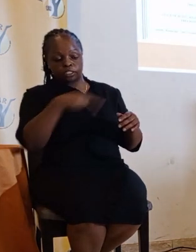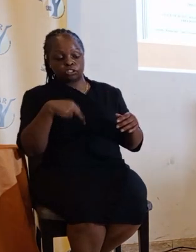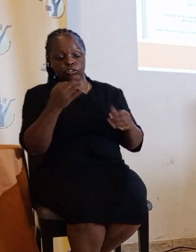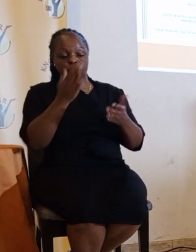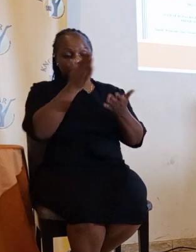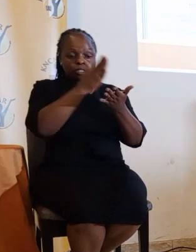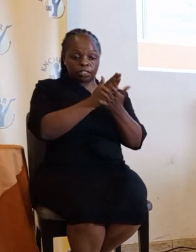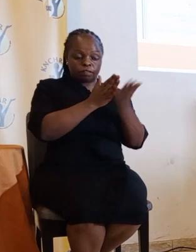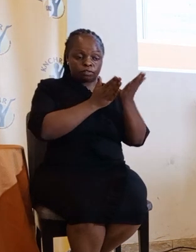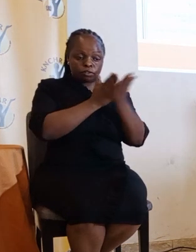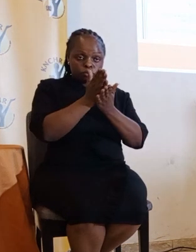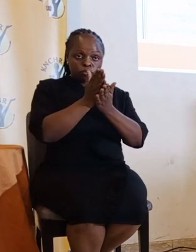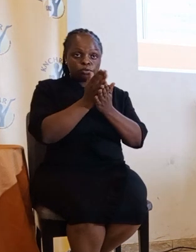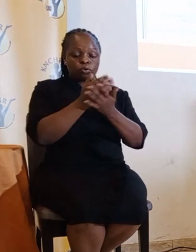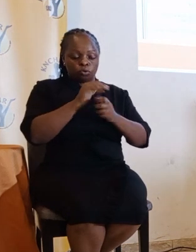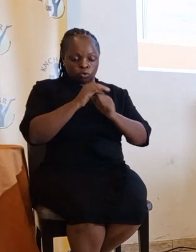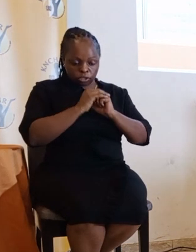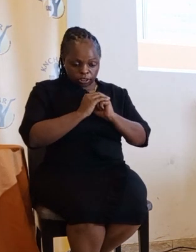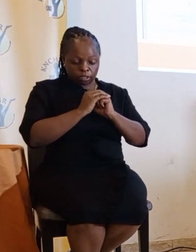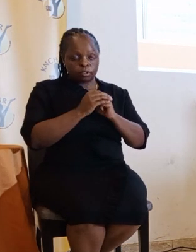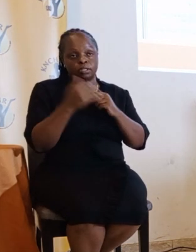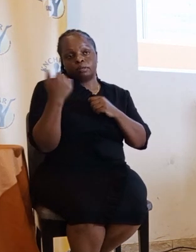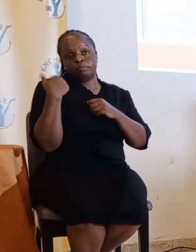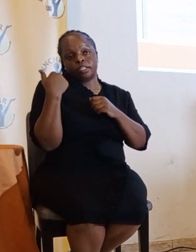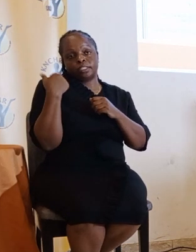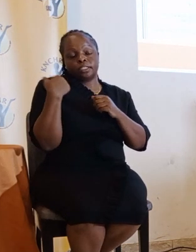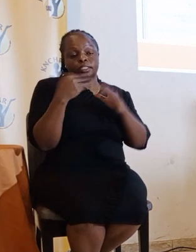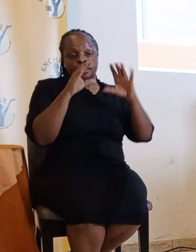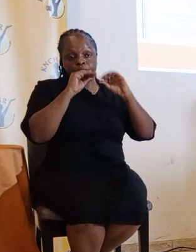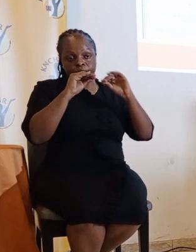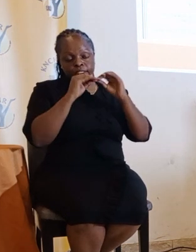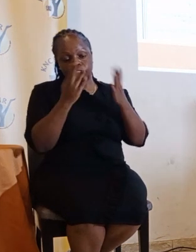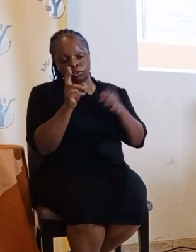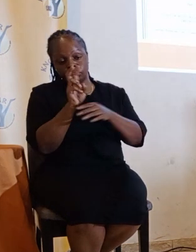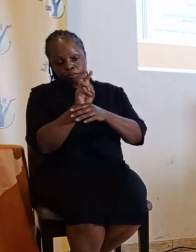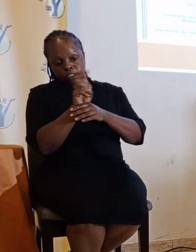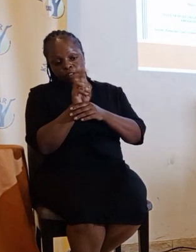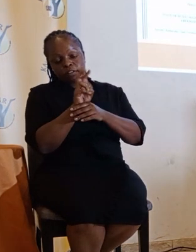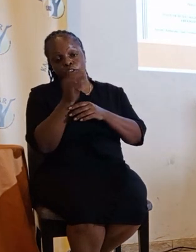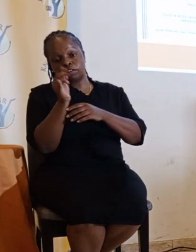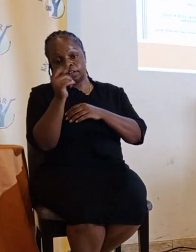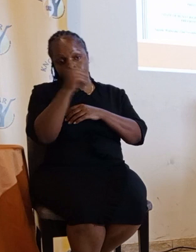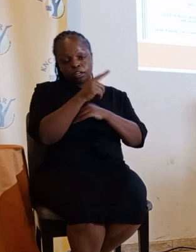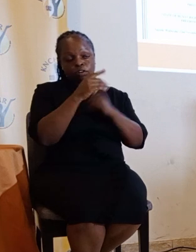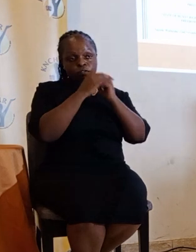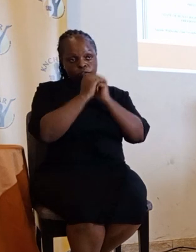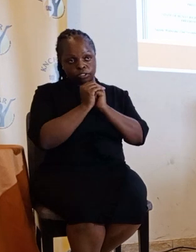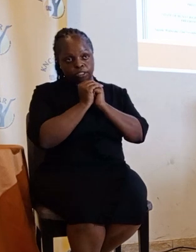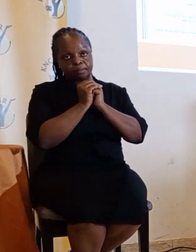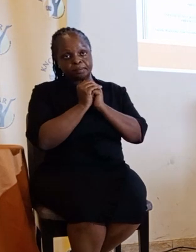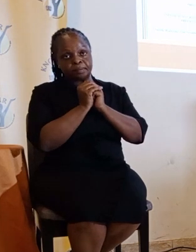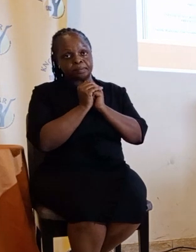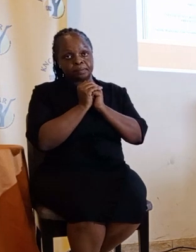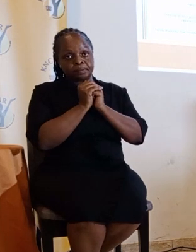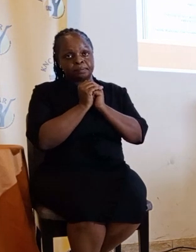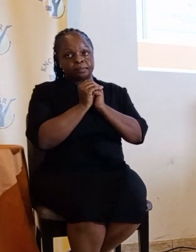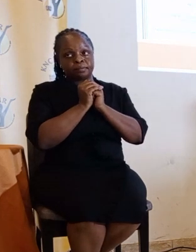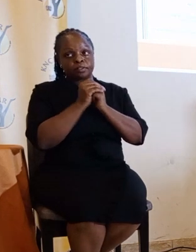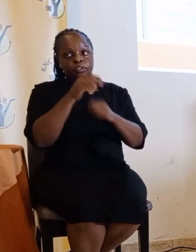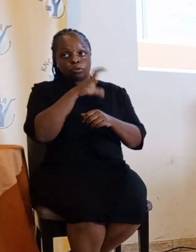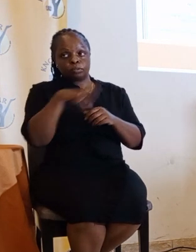belief through worship, practice, teaching, or observance of a day of worship.